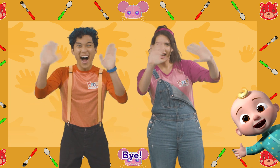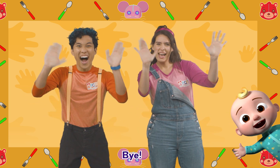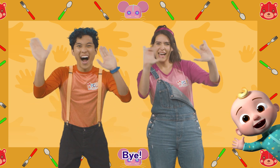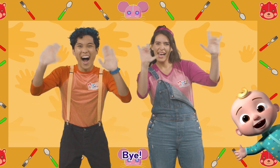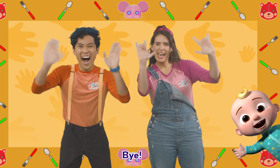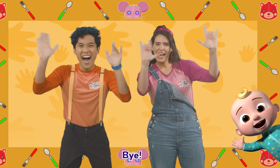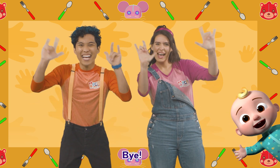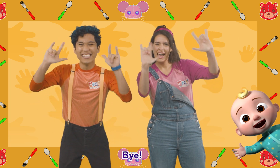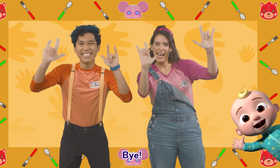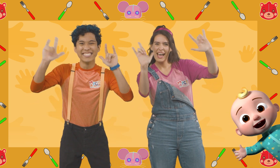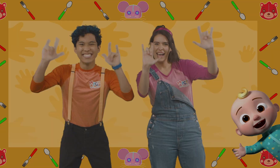Bye!